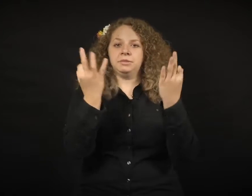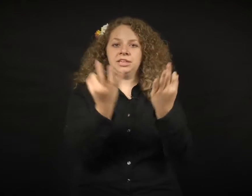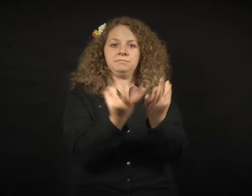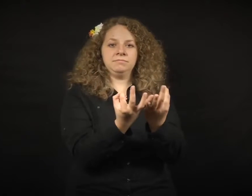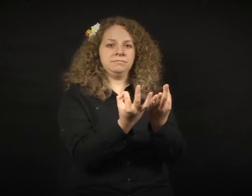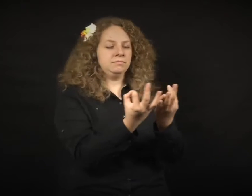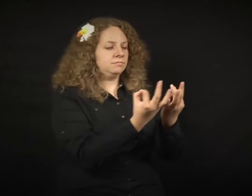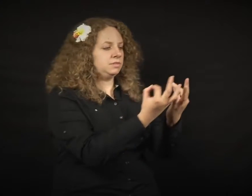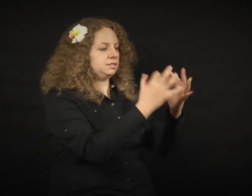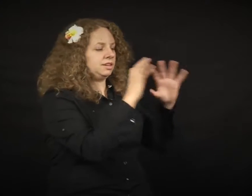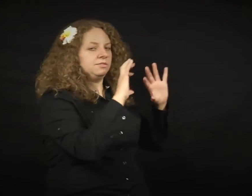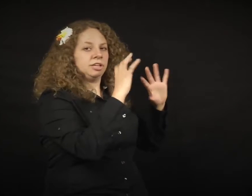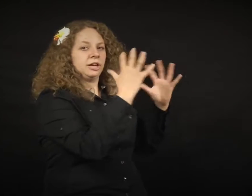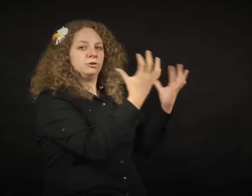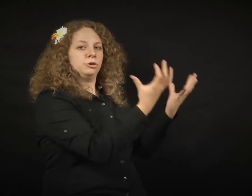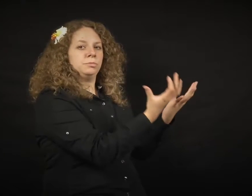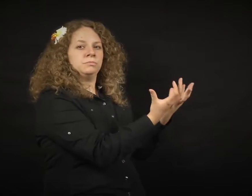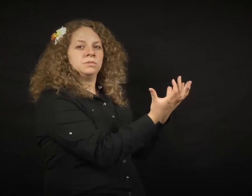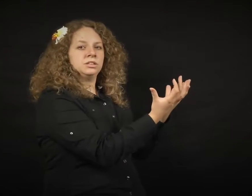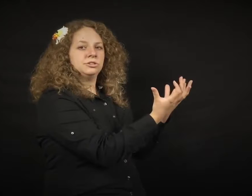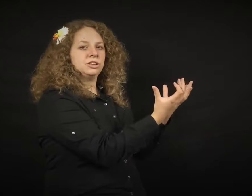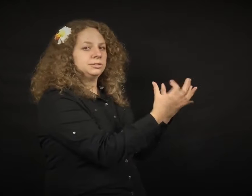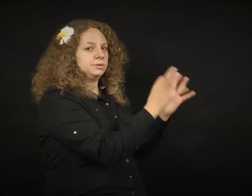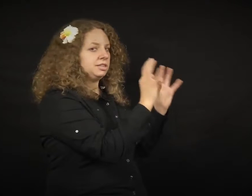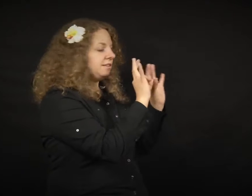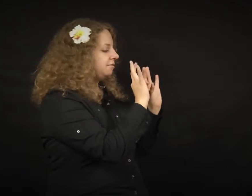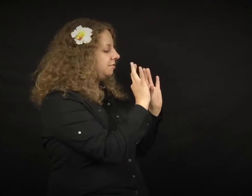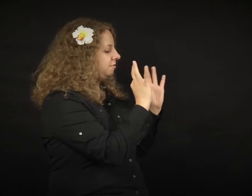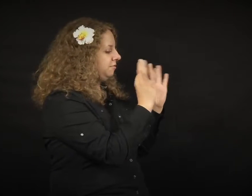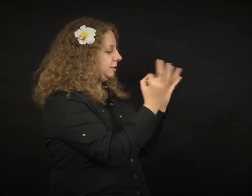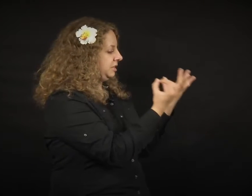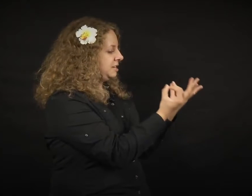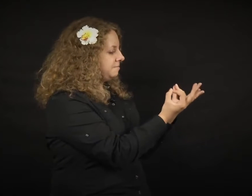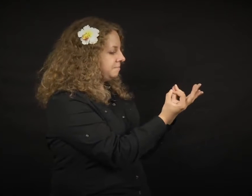family, the sign for like a group, initialized with an F, family.